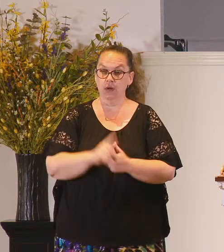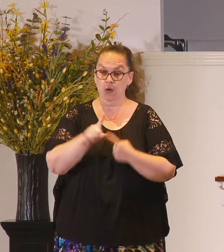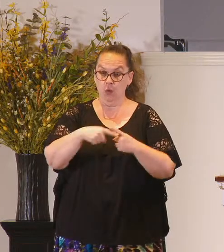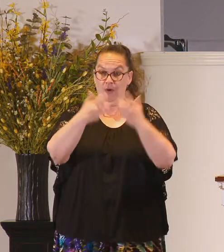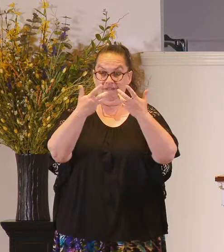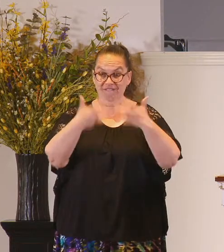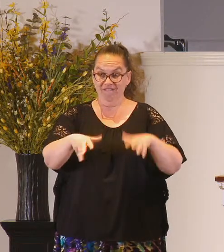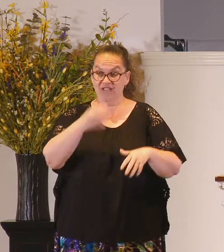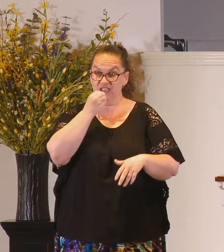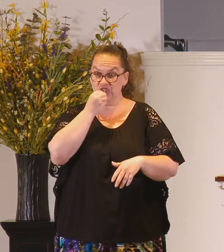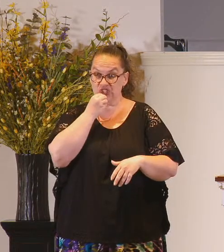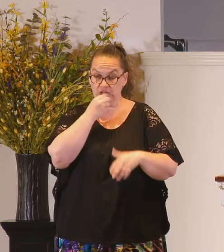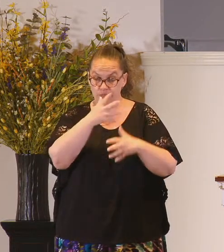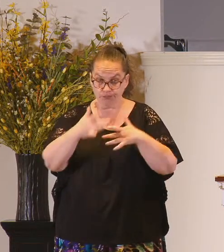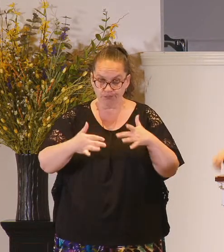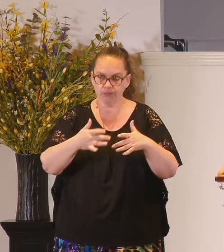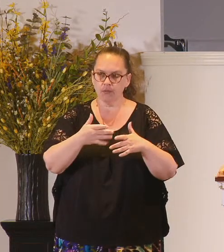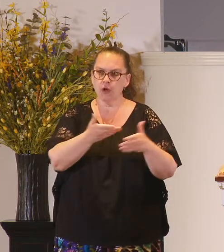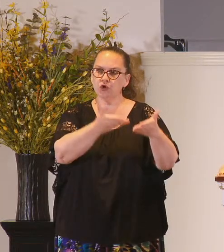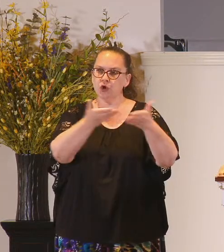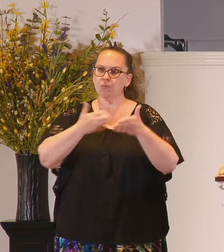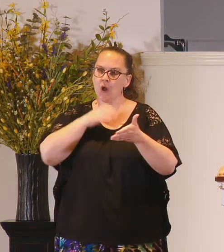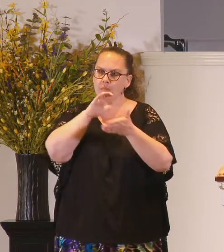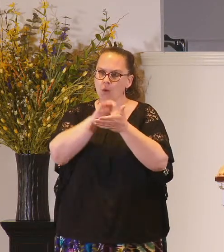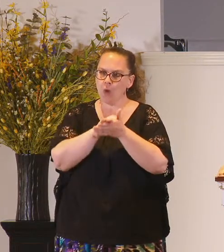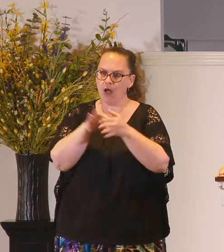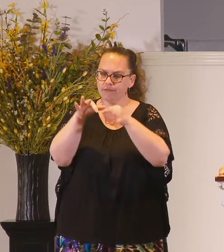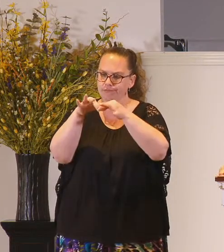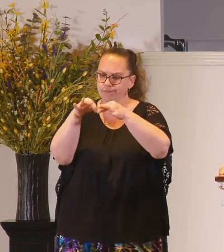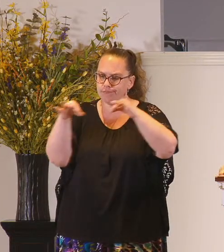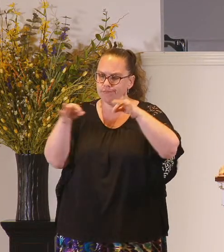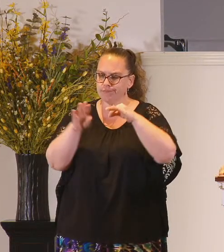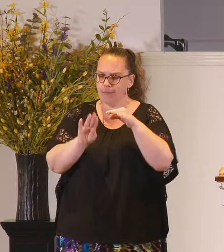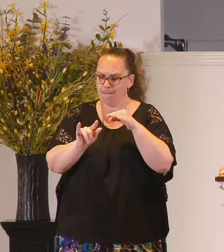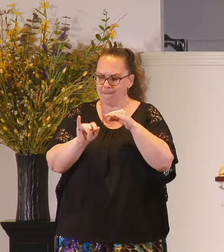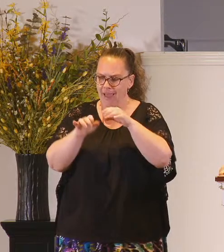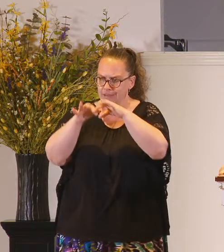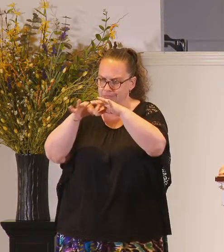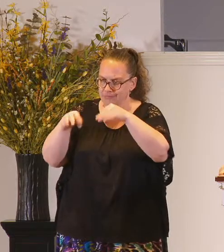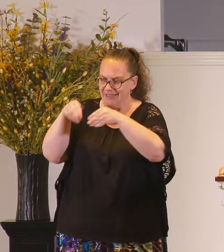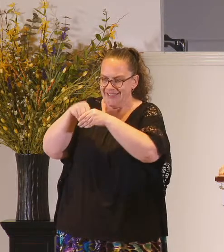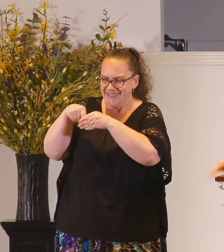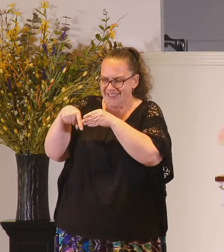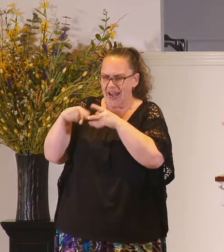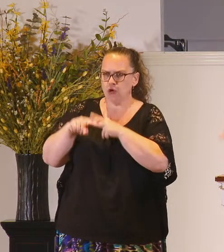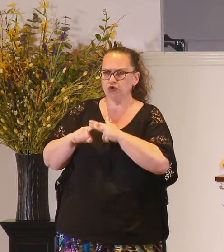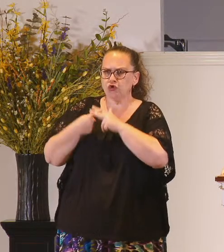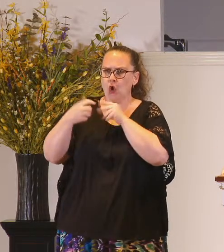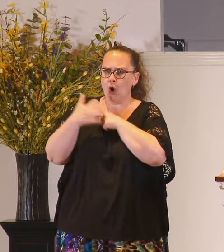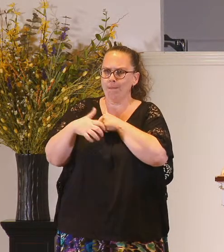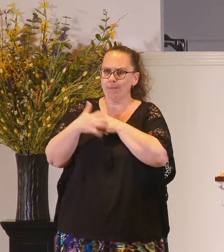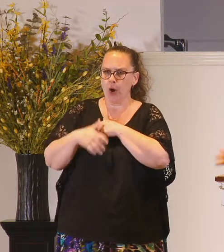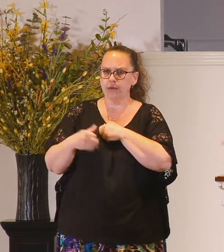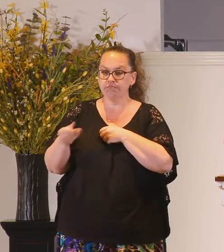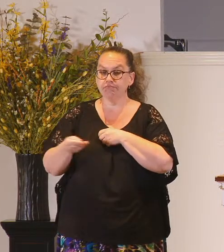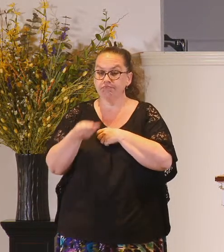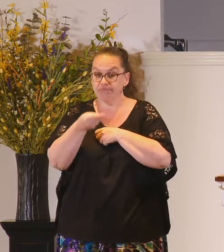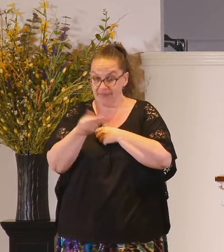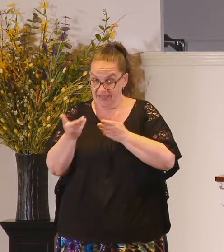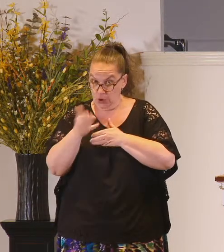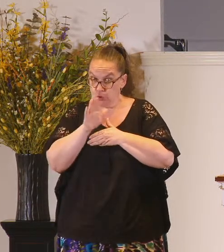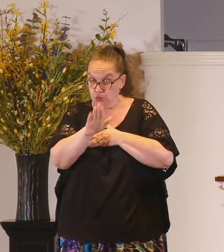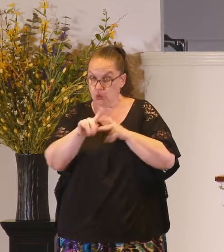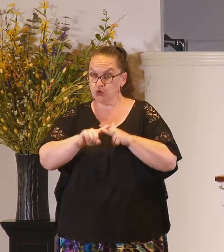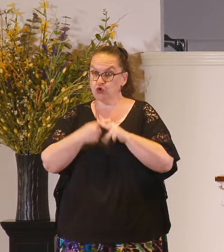meal, she brought Deborah a little baggie full of starter. She said, here's some starter for you. Why don't you take